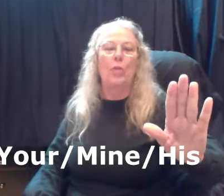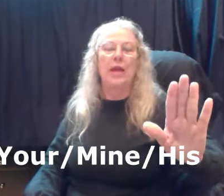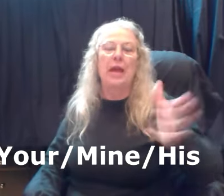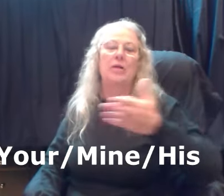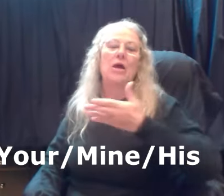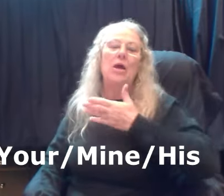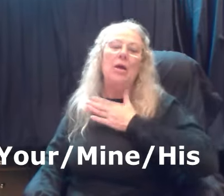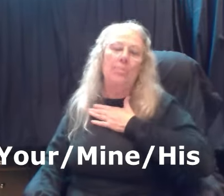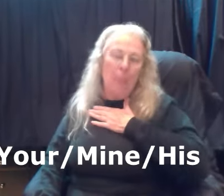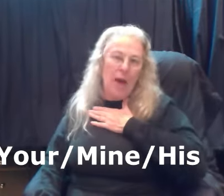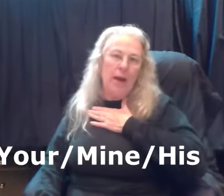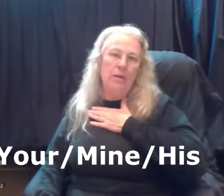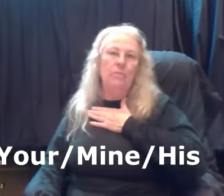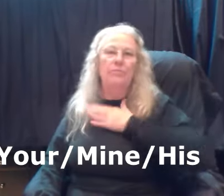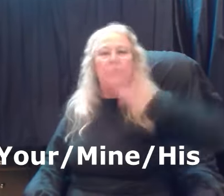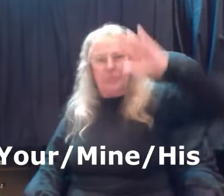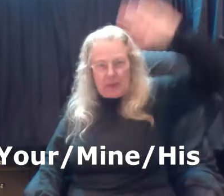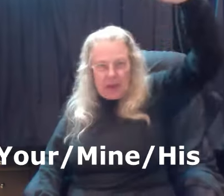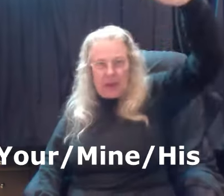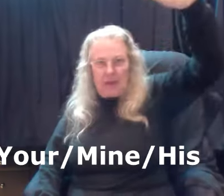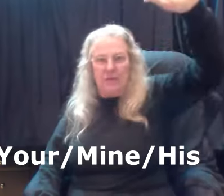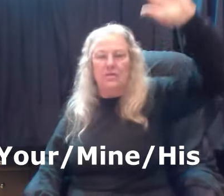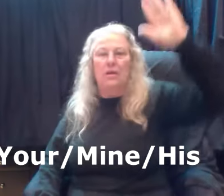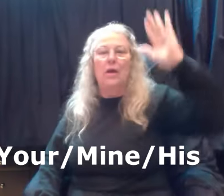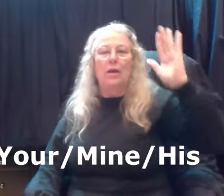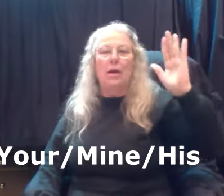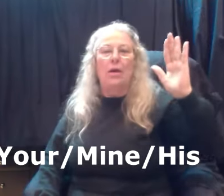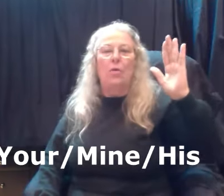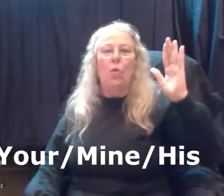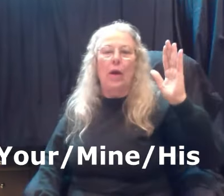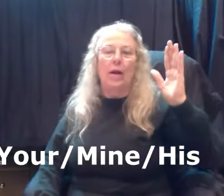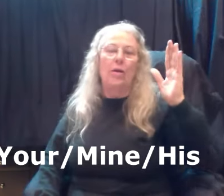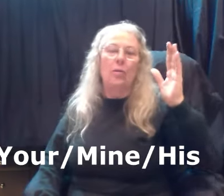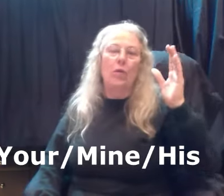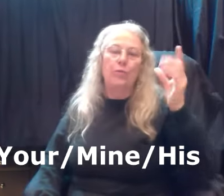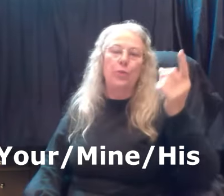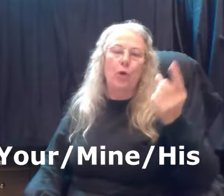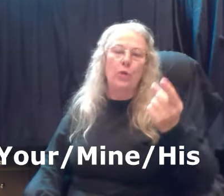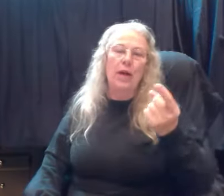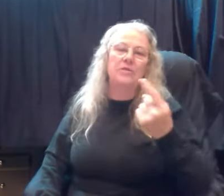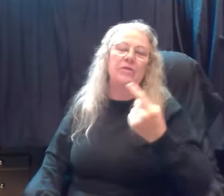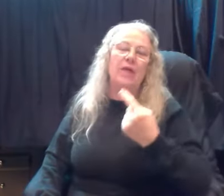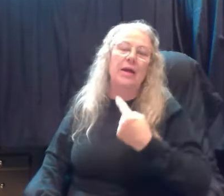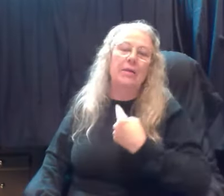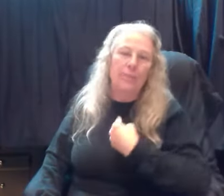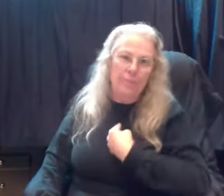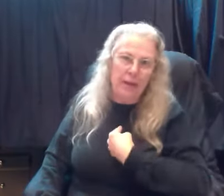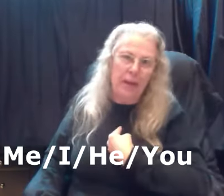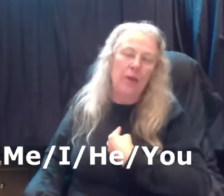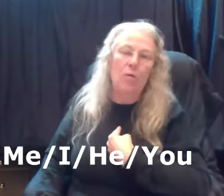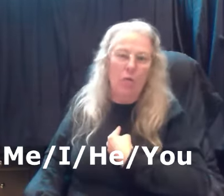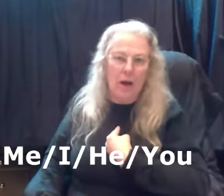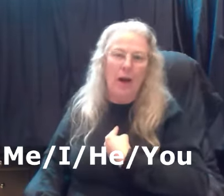hand. Mine, his, where with pronouns of like me or I,